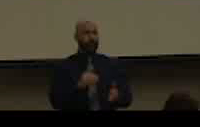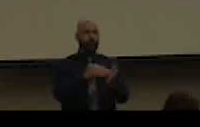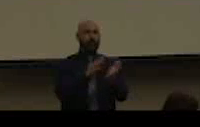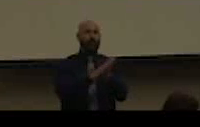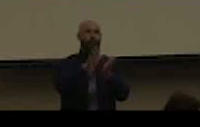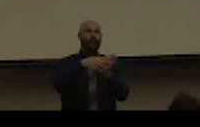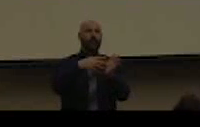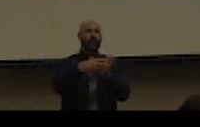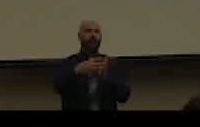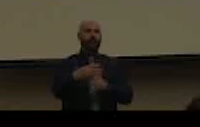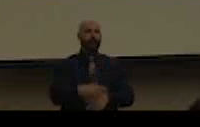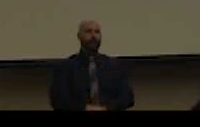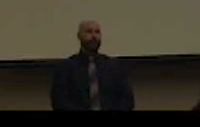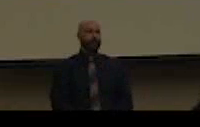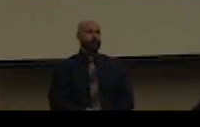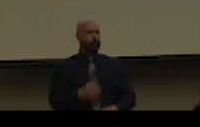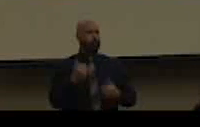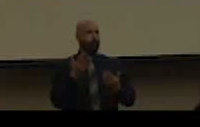And do I have a motion to adjourn?